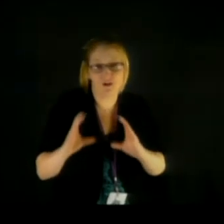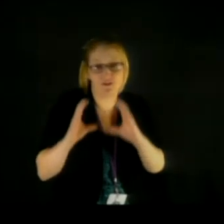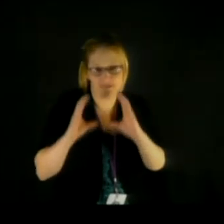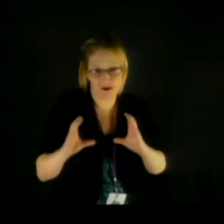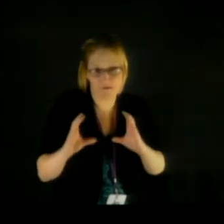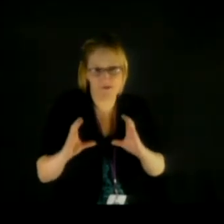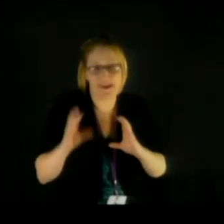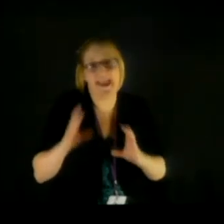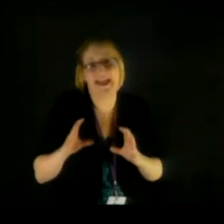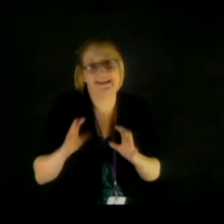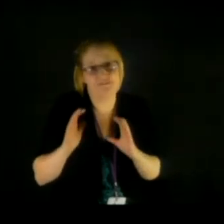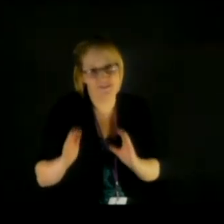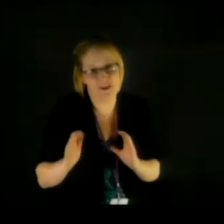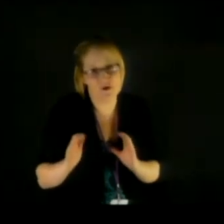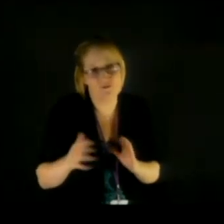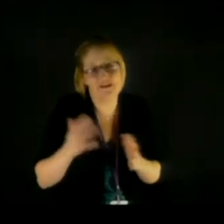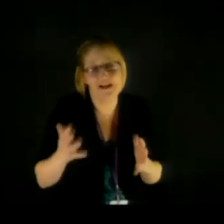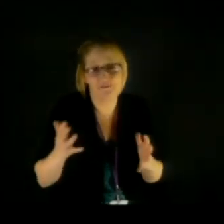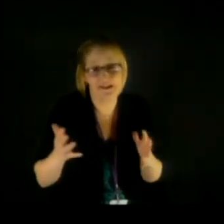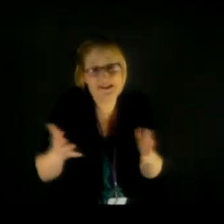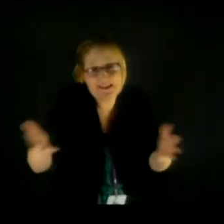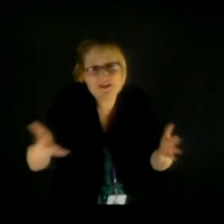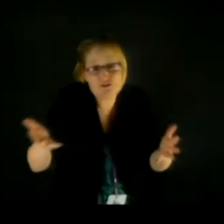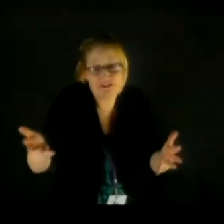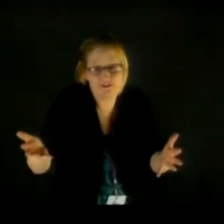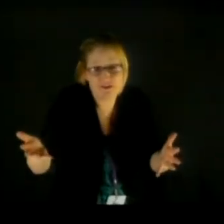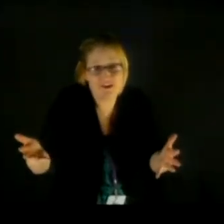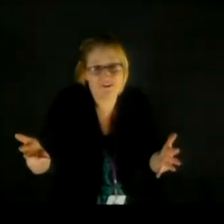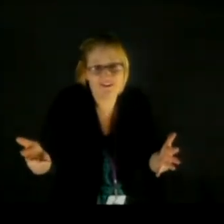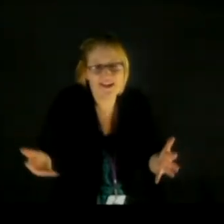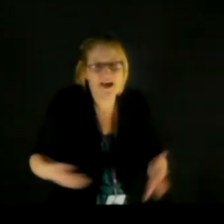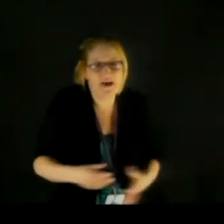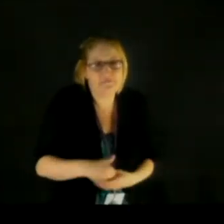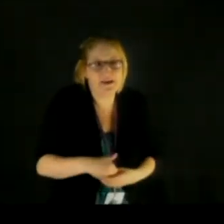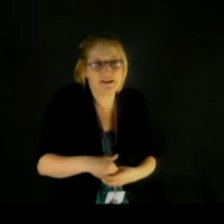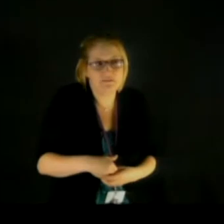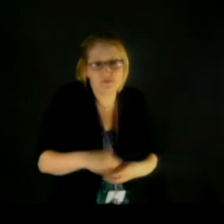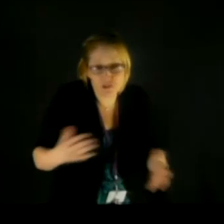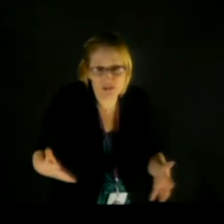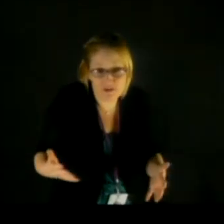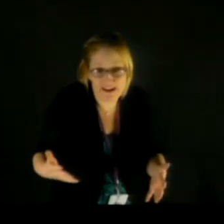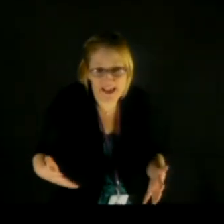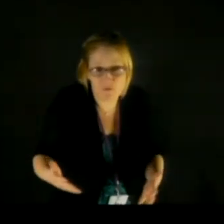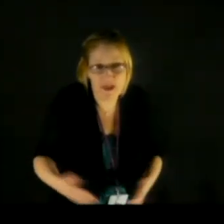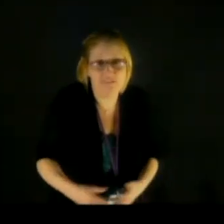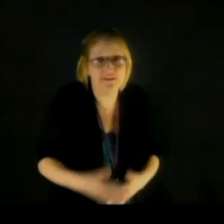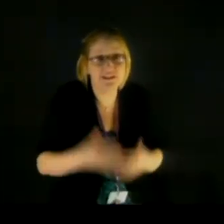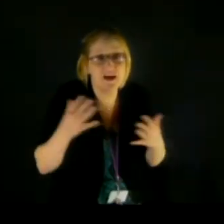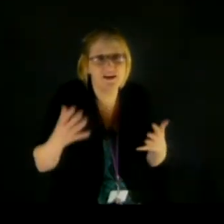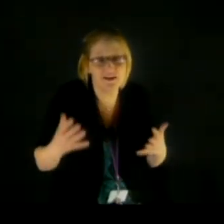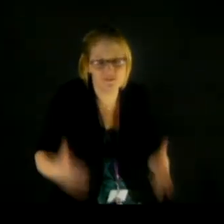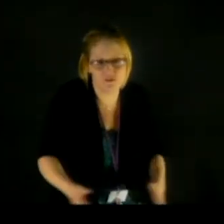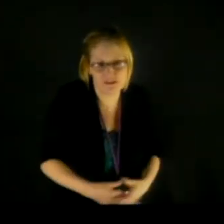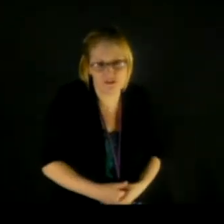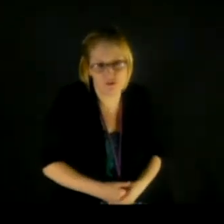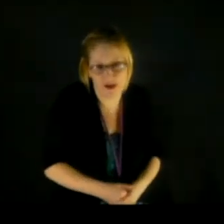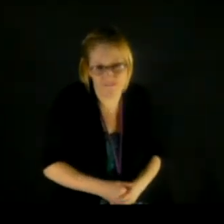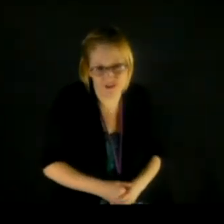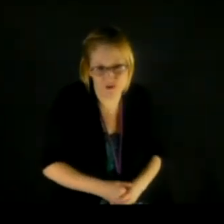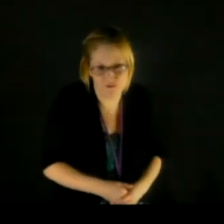graduation ceremony and a video documenting your senior year. But unfortunately, right now, we have a ton of you seniors who haven't turned your